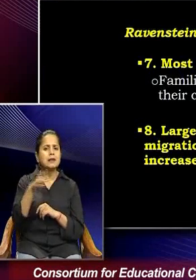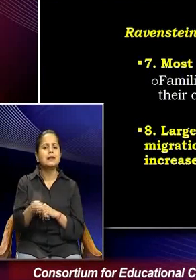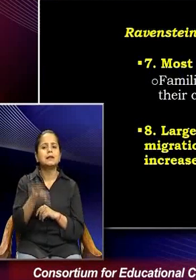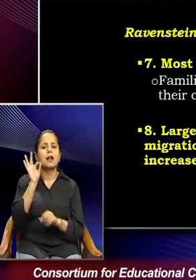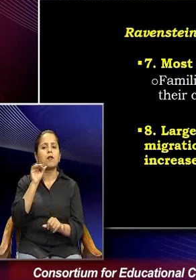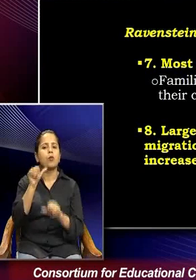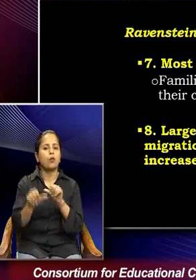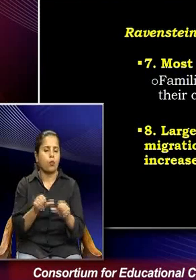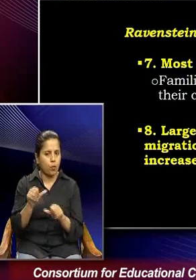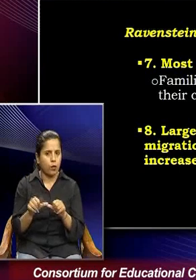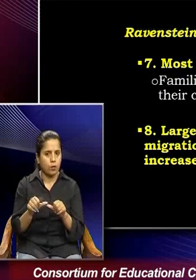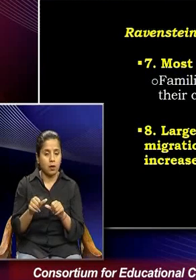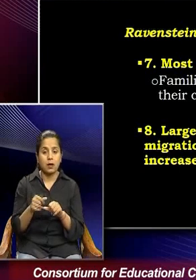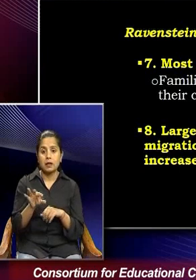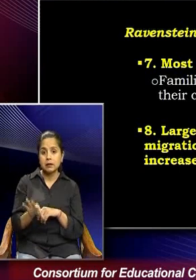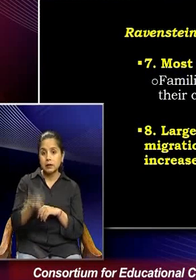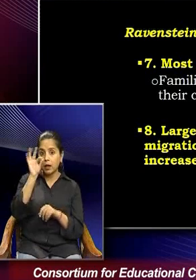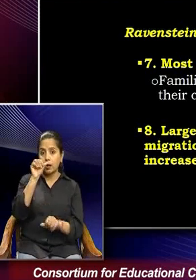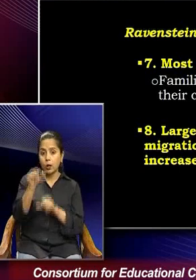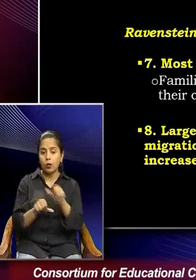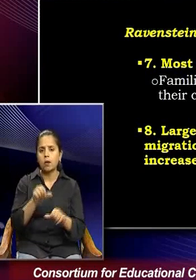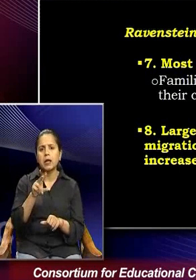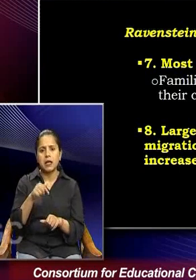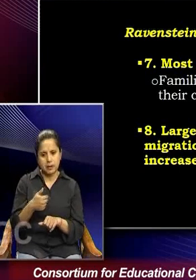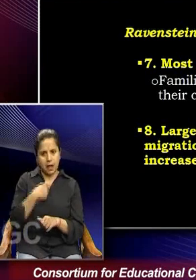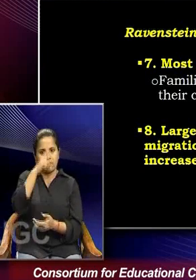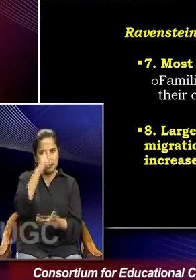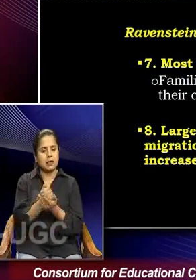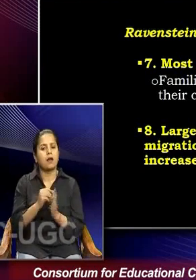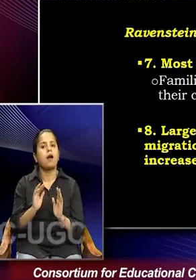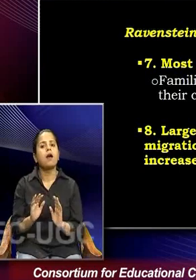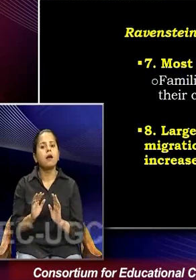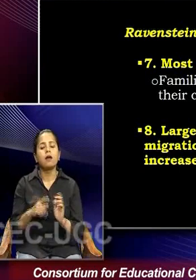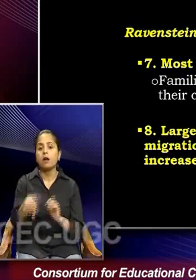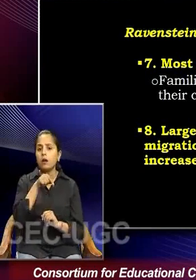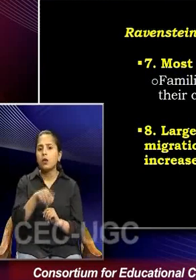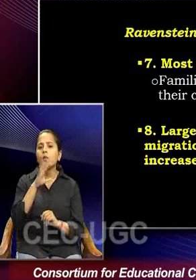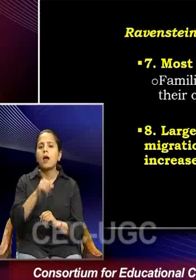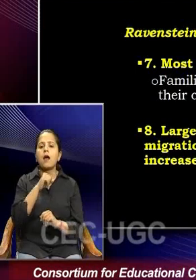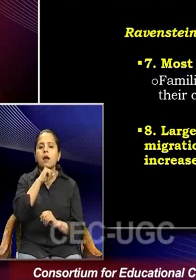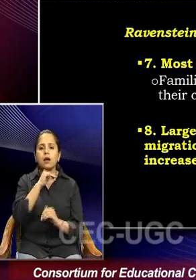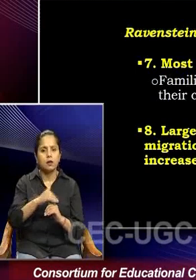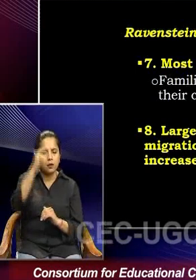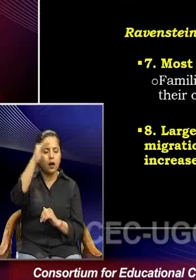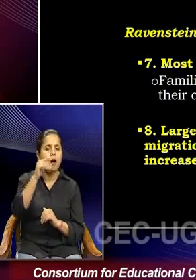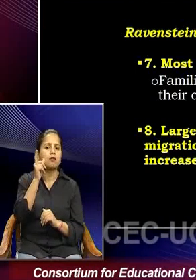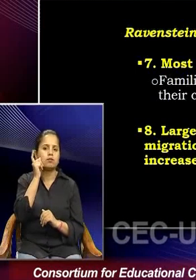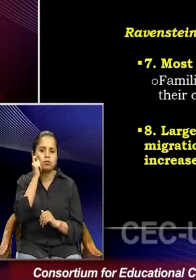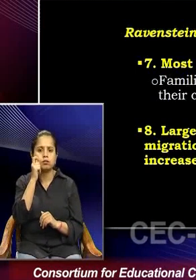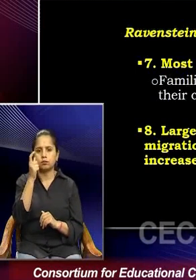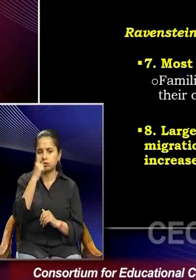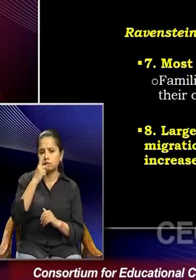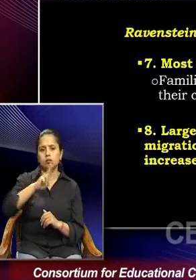process. And when I say selective, the idea is that it is due to age and sex composition of